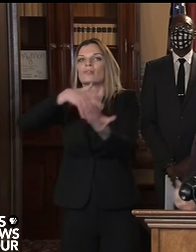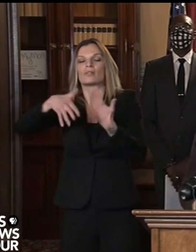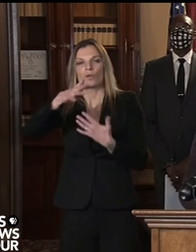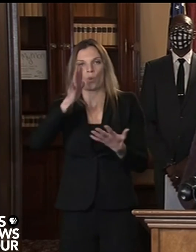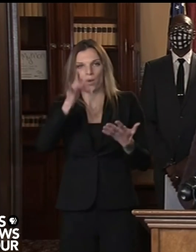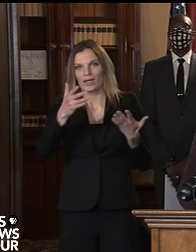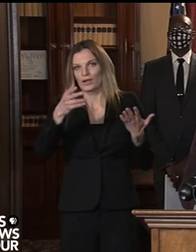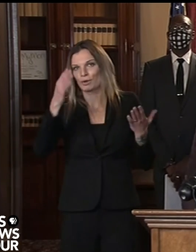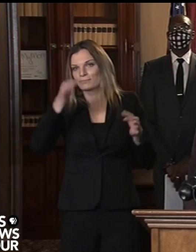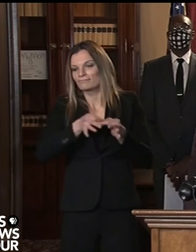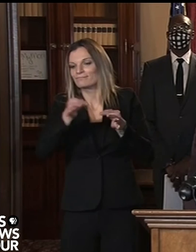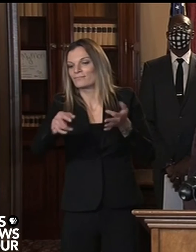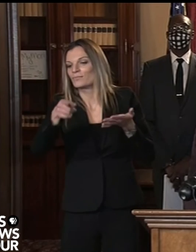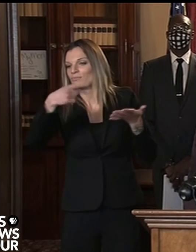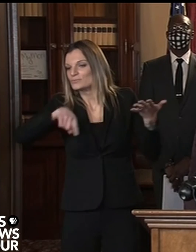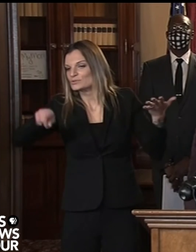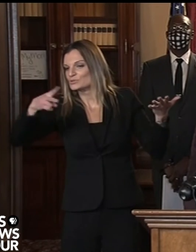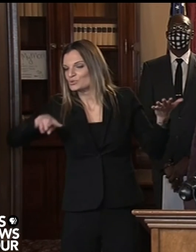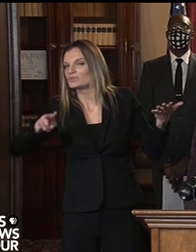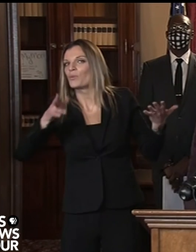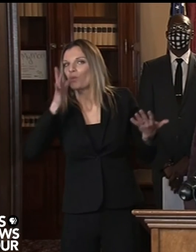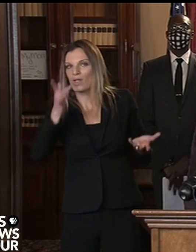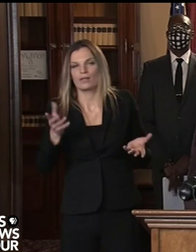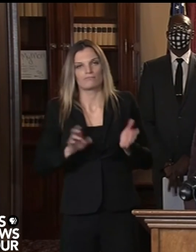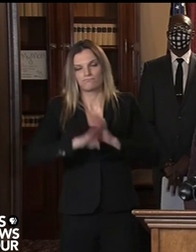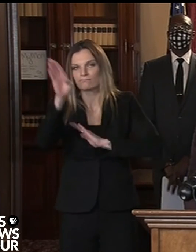another week. So we're 1 week out from Thanksgiving.